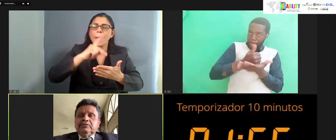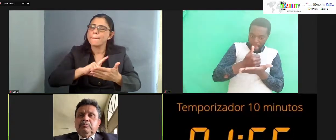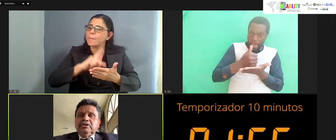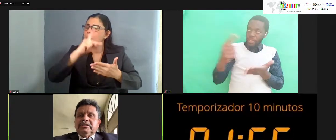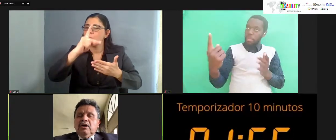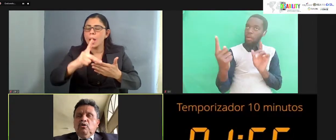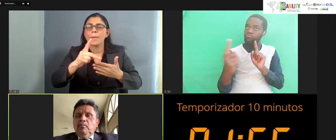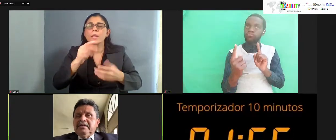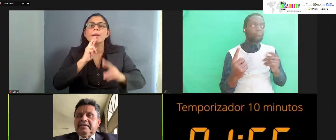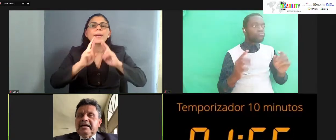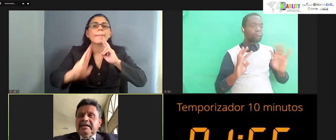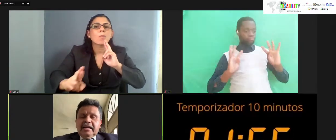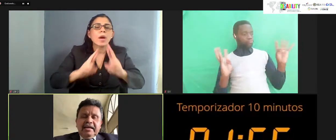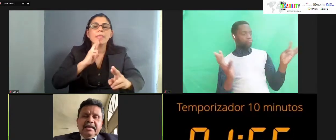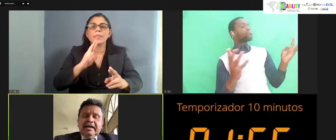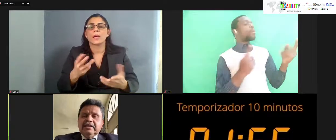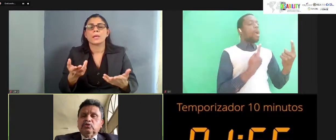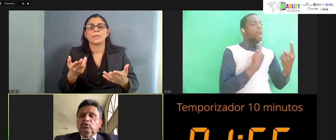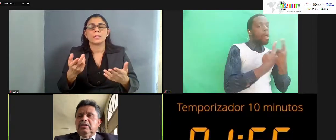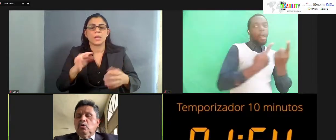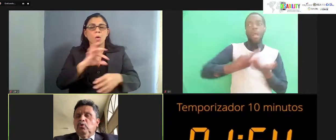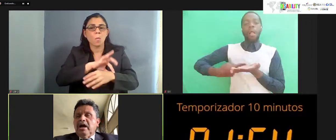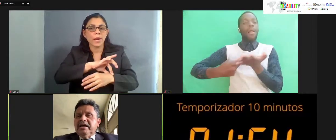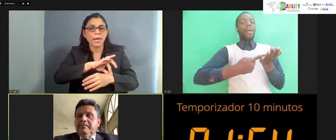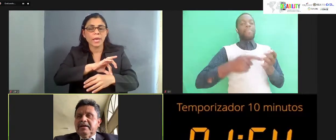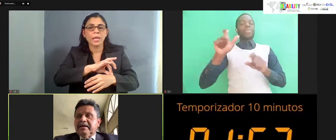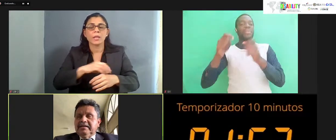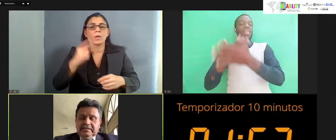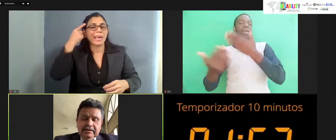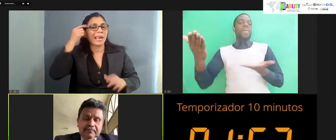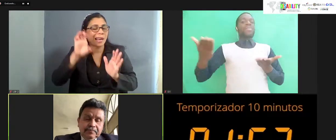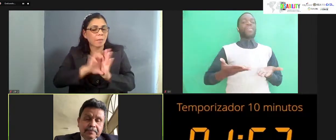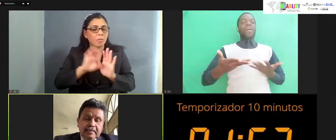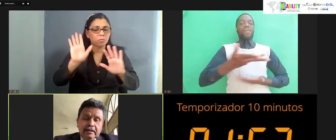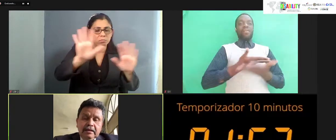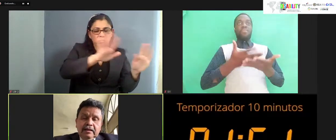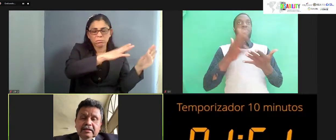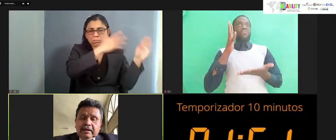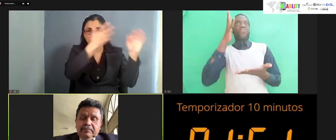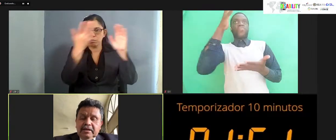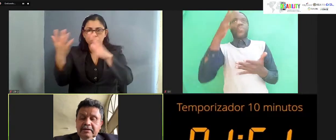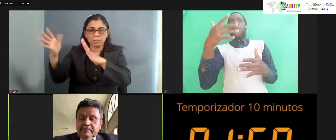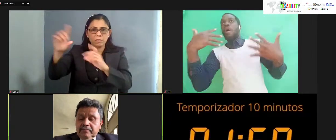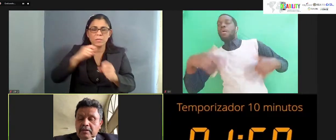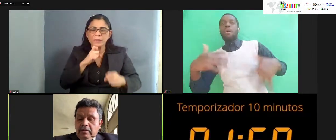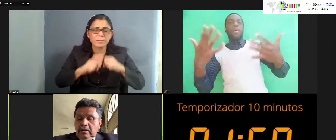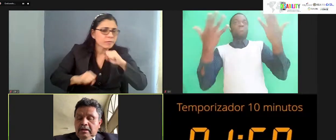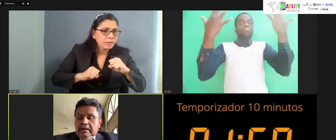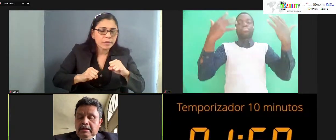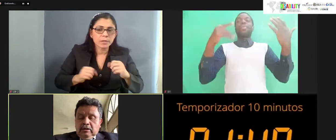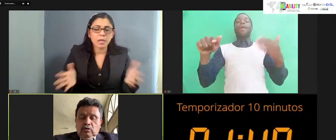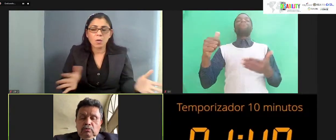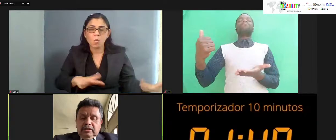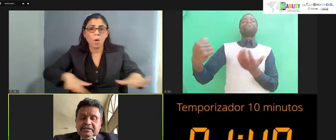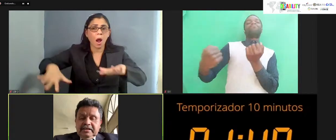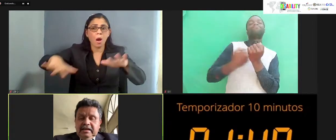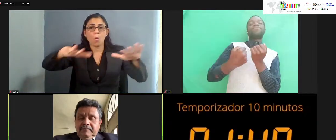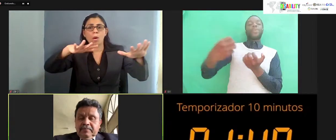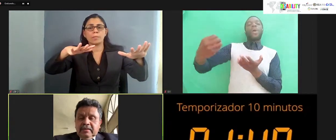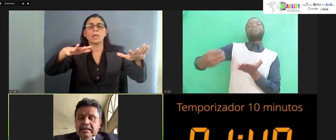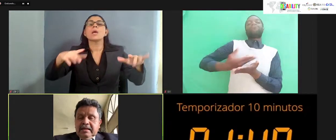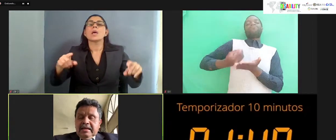of plans and programs for humanitarian response in case of emergency